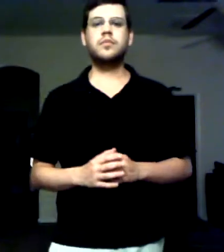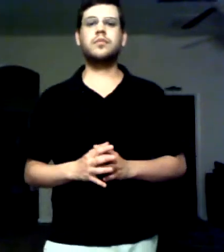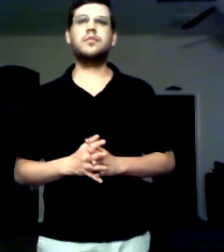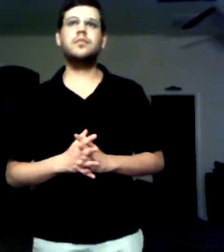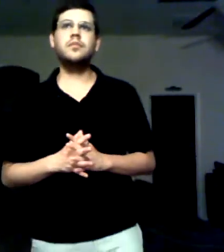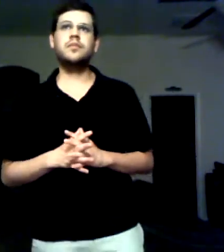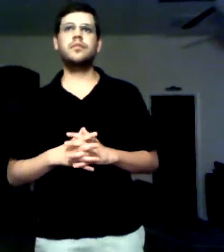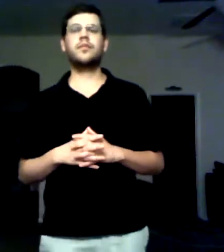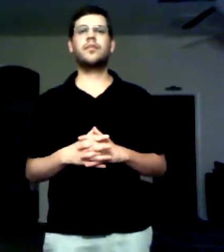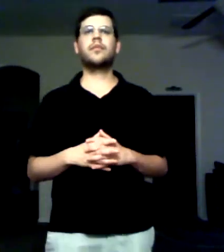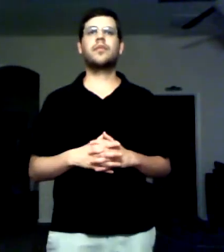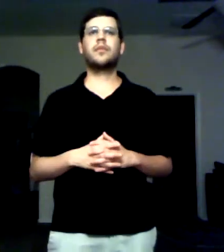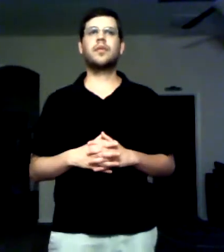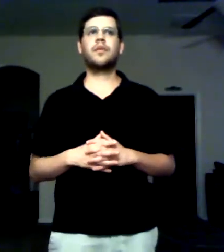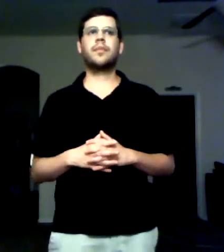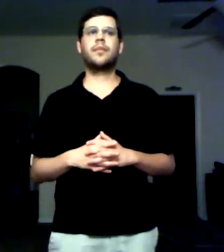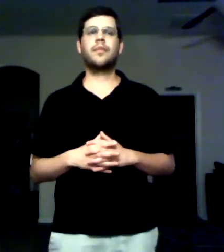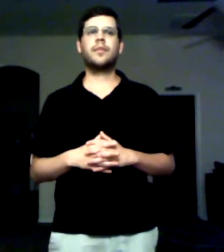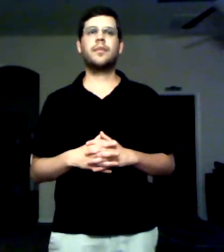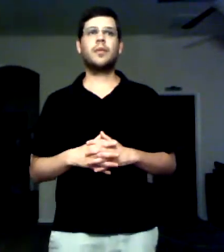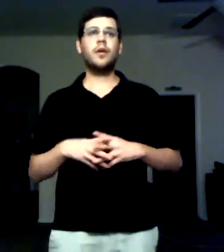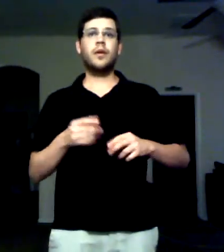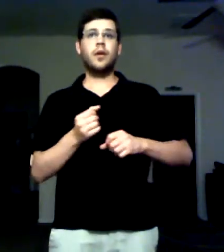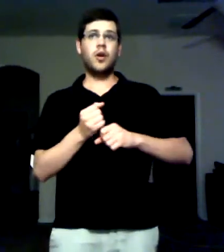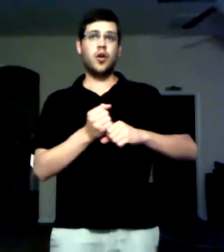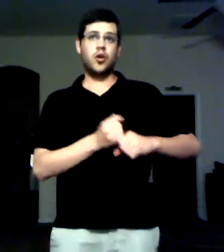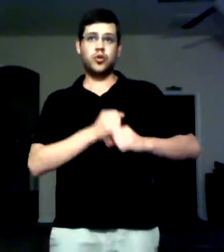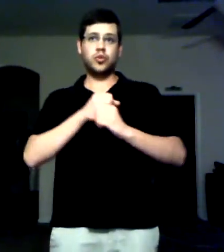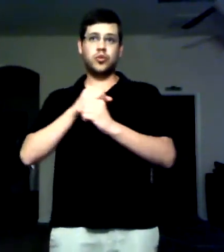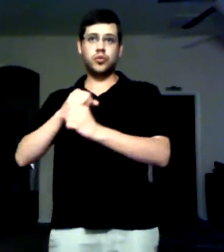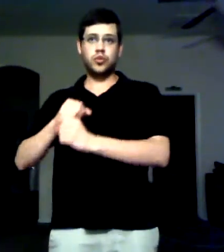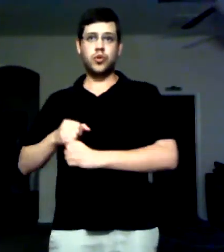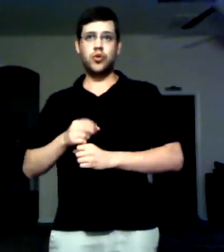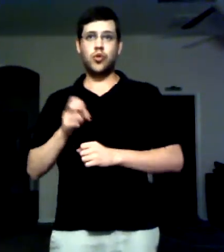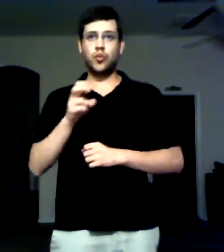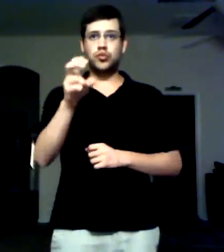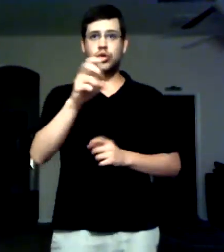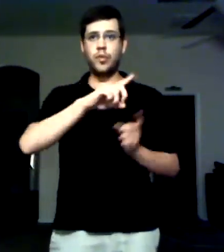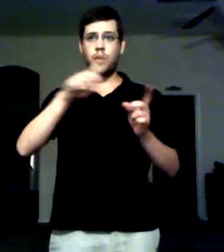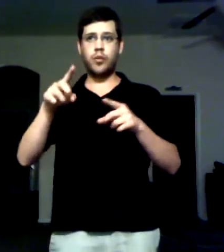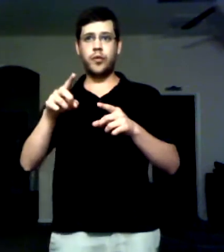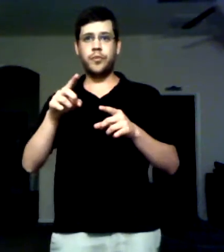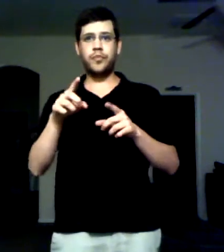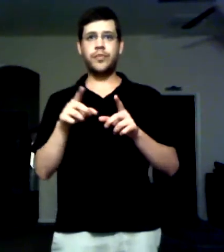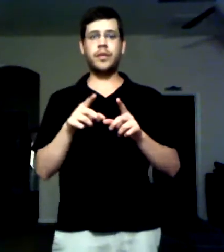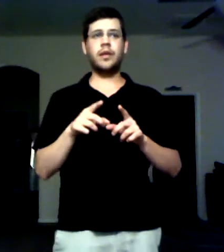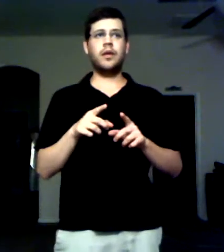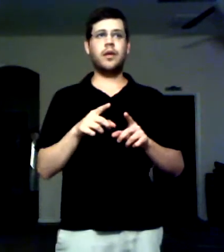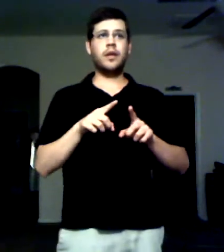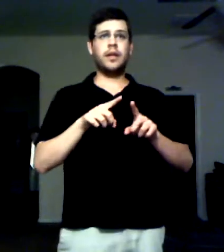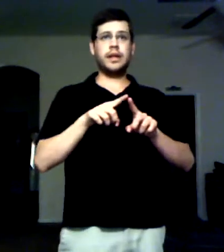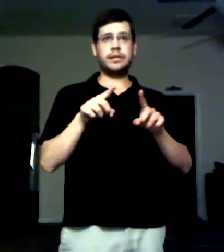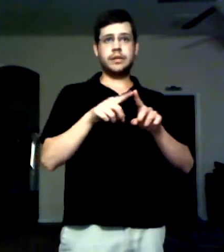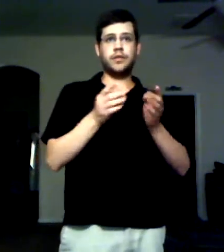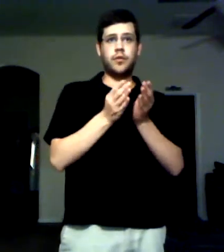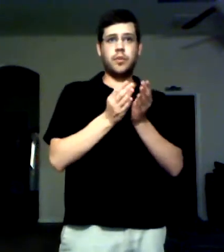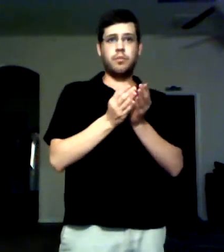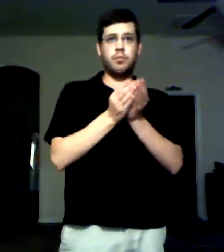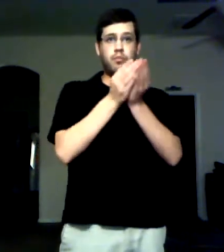Alright, Doug, I understand you're going to be going on a canoe trip, and you're looking for different types of, looking at the pros and cons of different boats and the layups of the hulls.